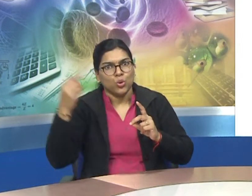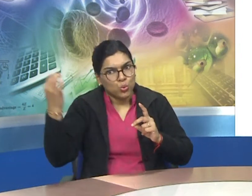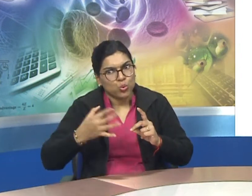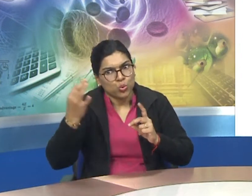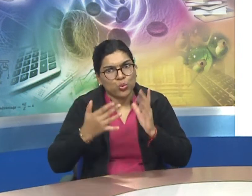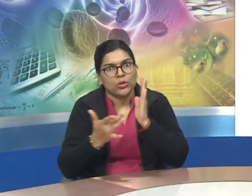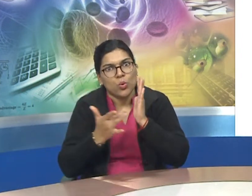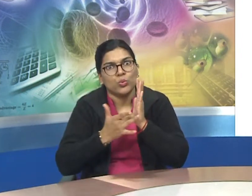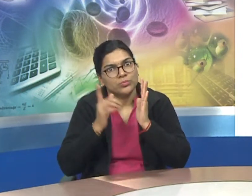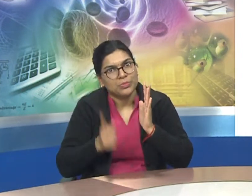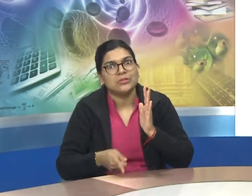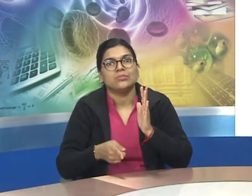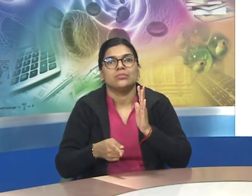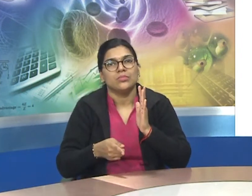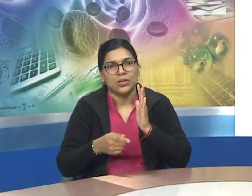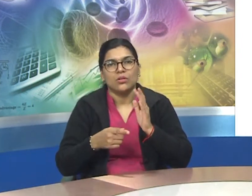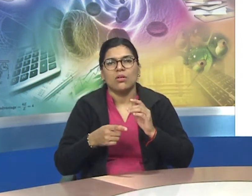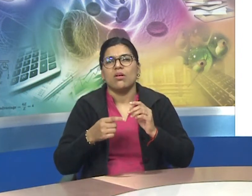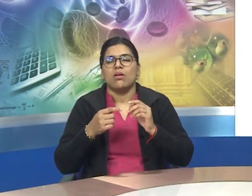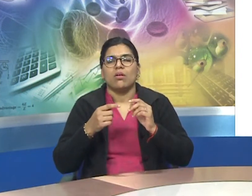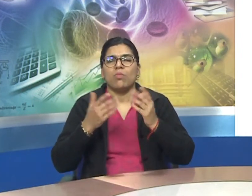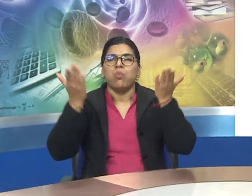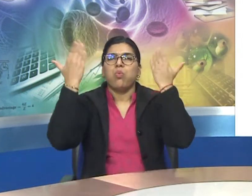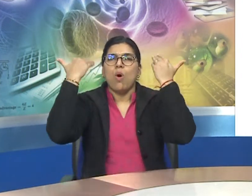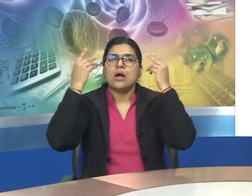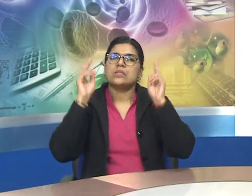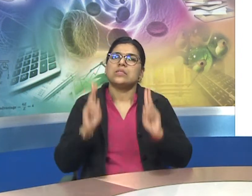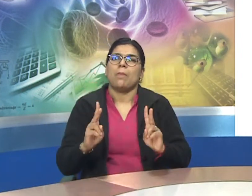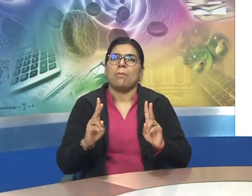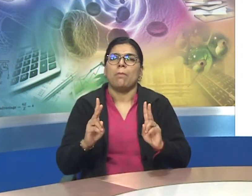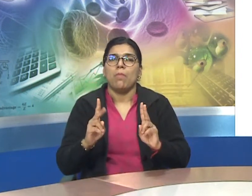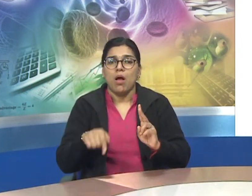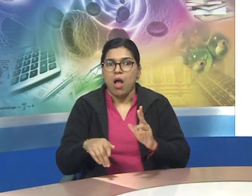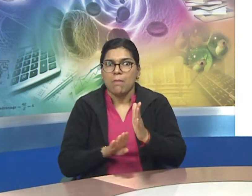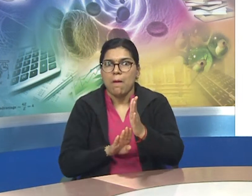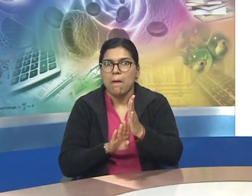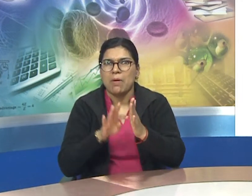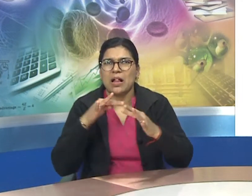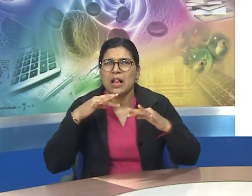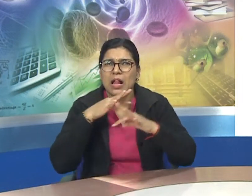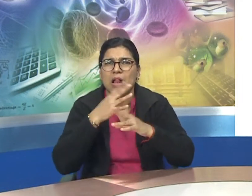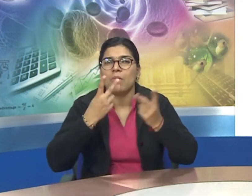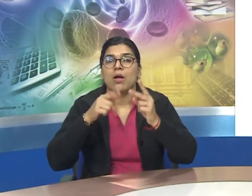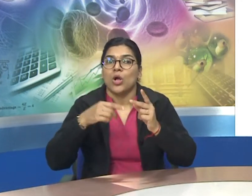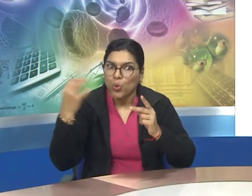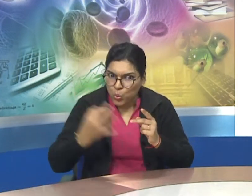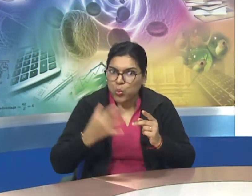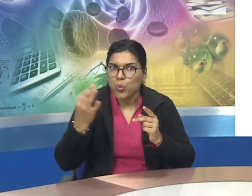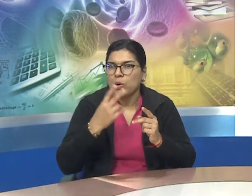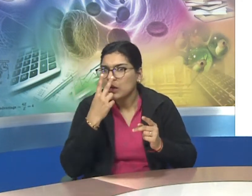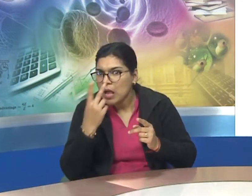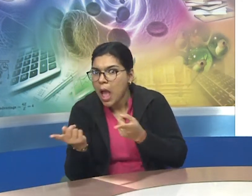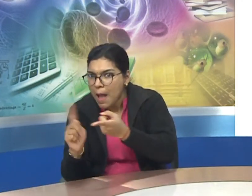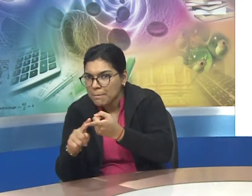And the second point talks about the use of modern technology.